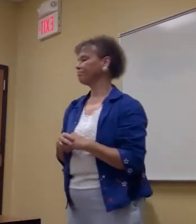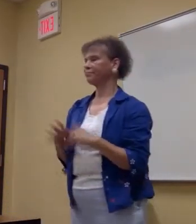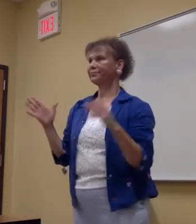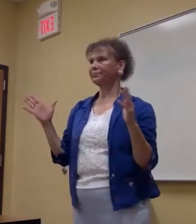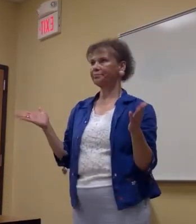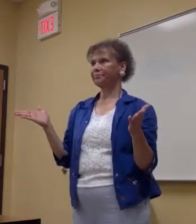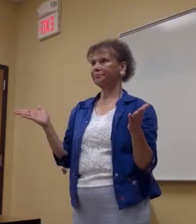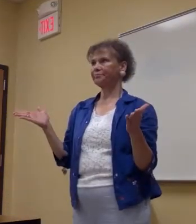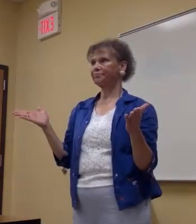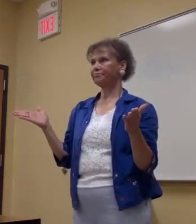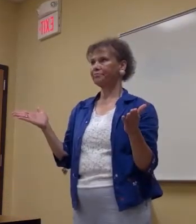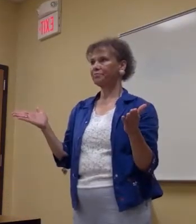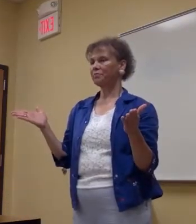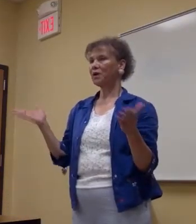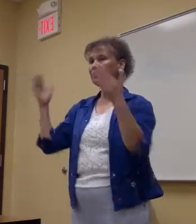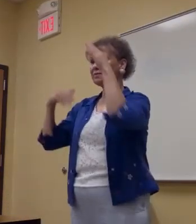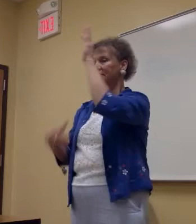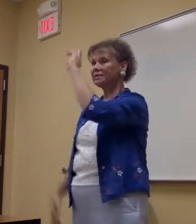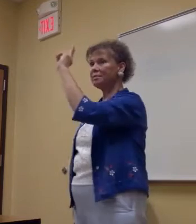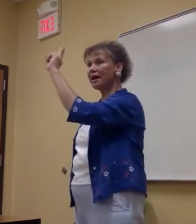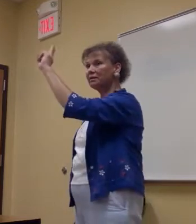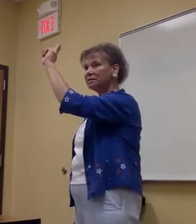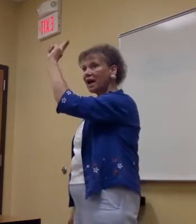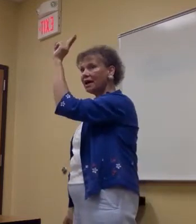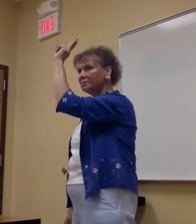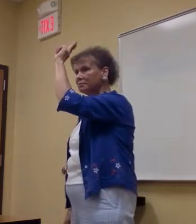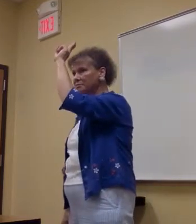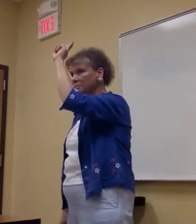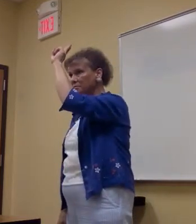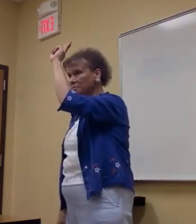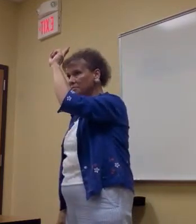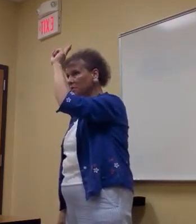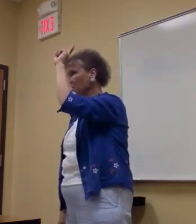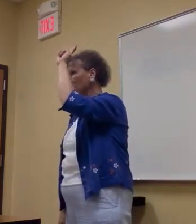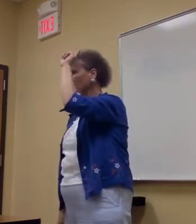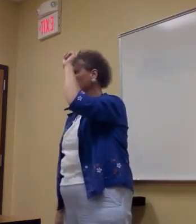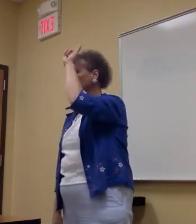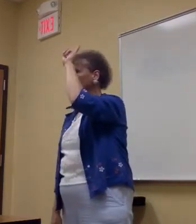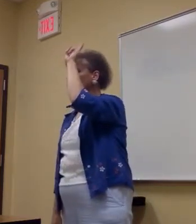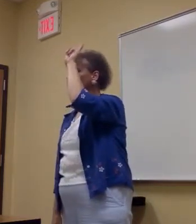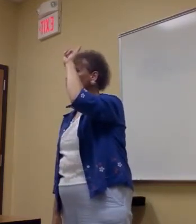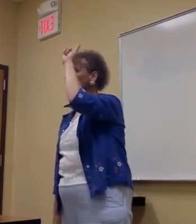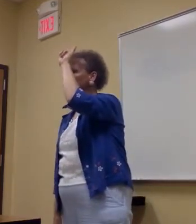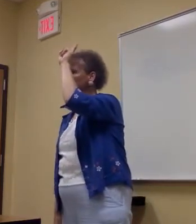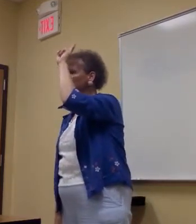Okay, this is a male sign. Starts with a U. Uncle.